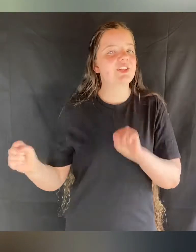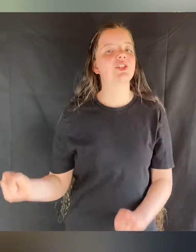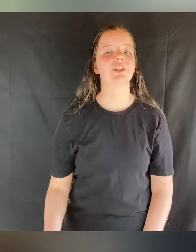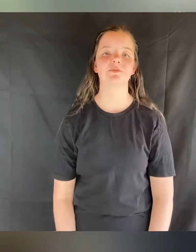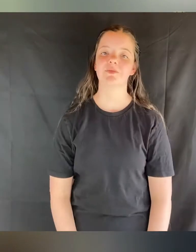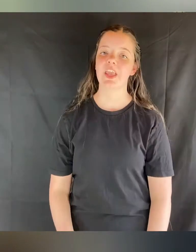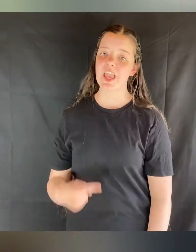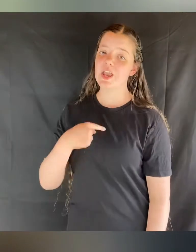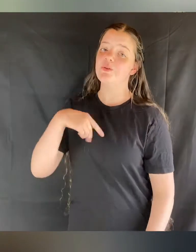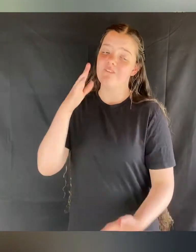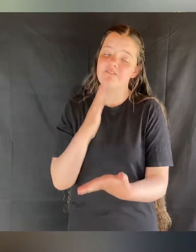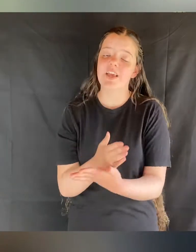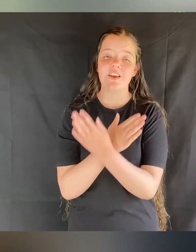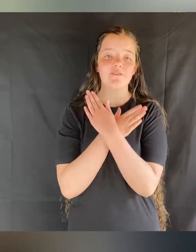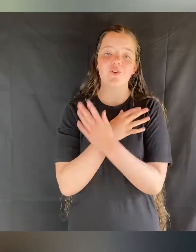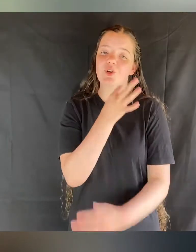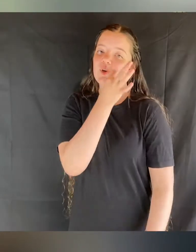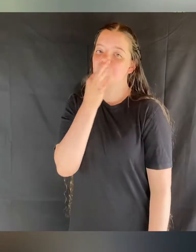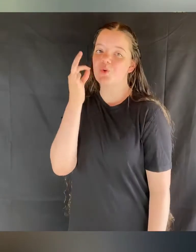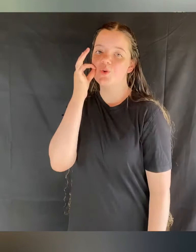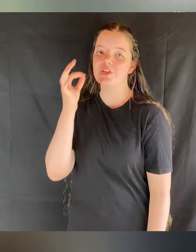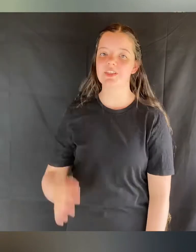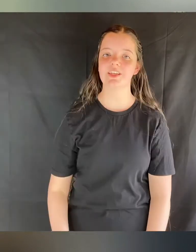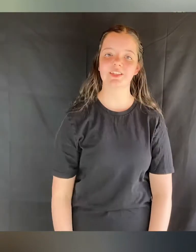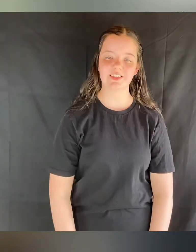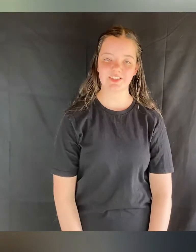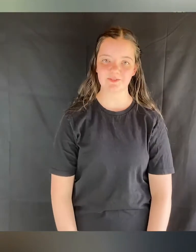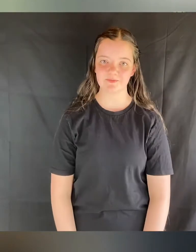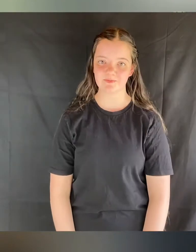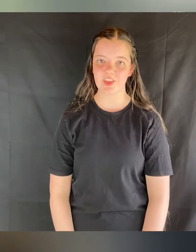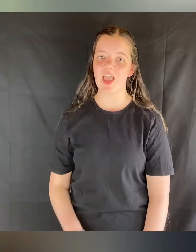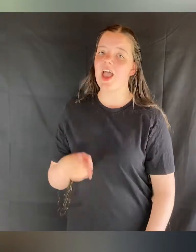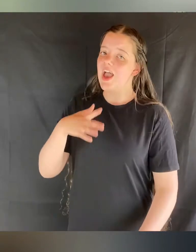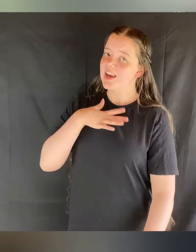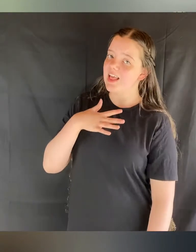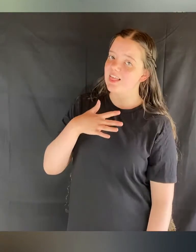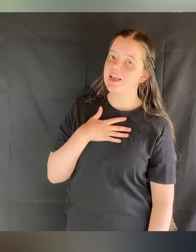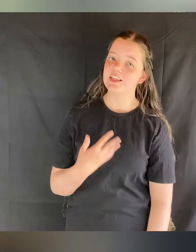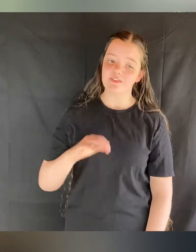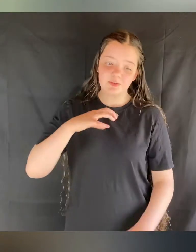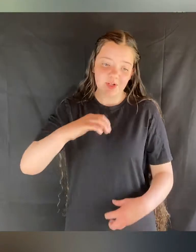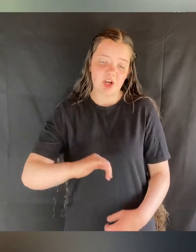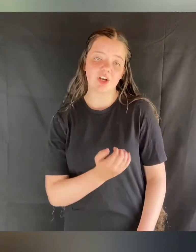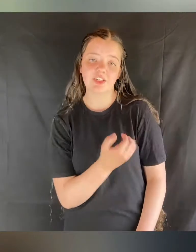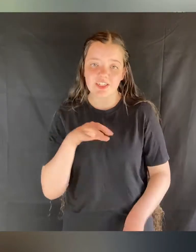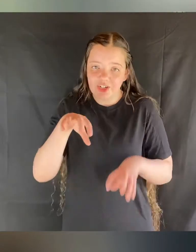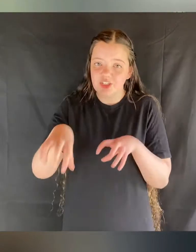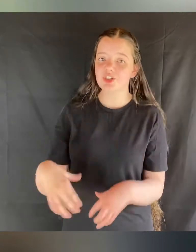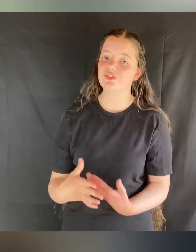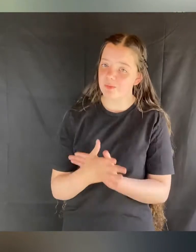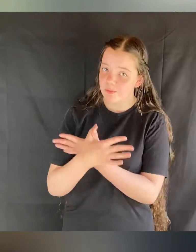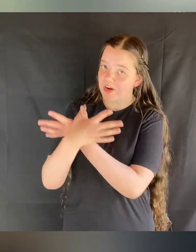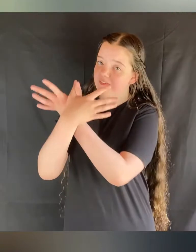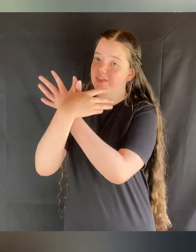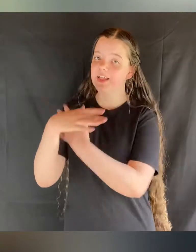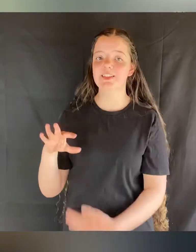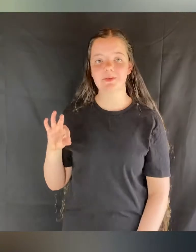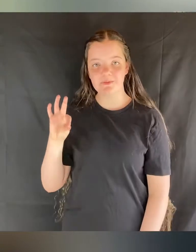He was very fond of roses, of hyacinths and trees, and he liked some garden creatures such as butterflies and